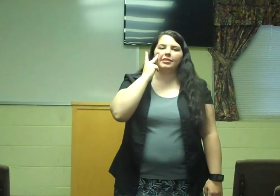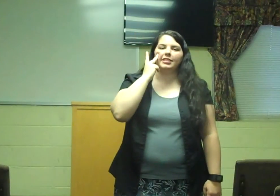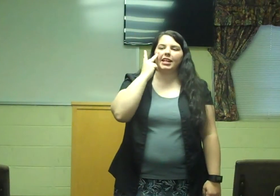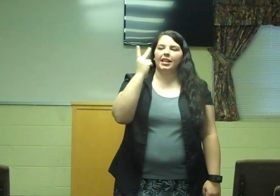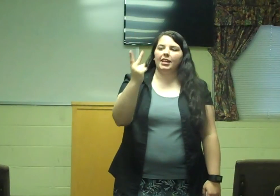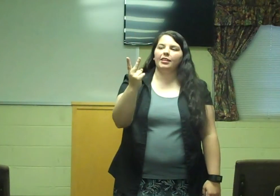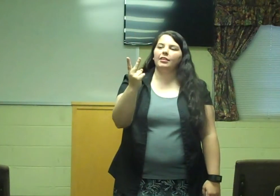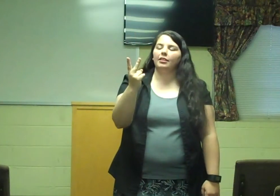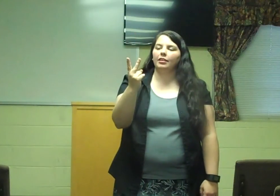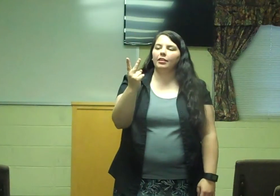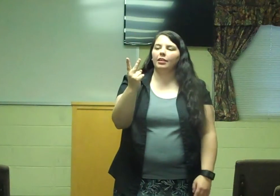see